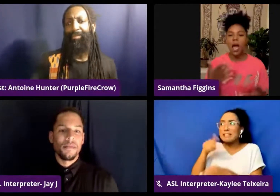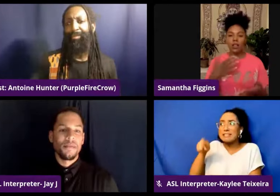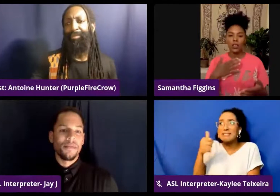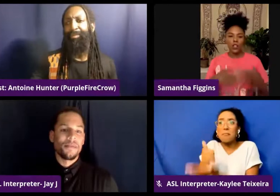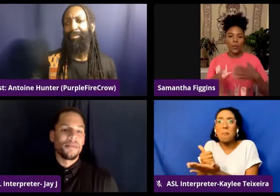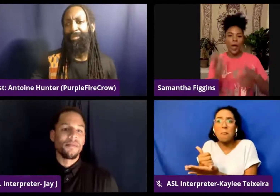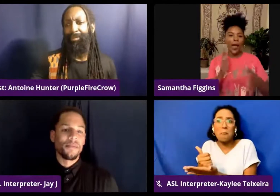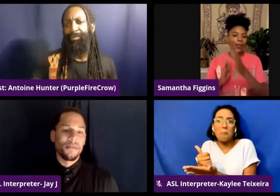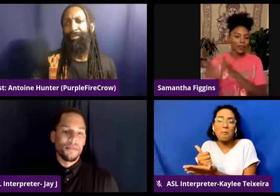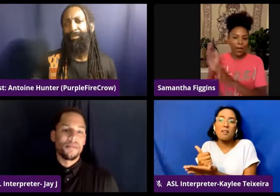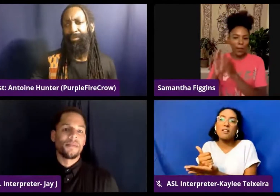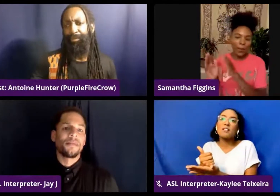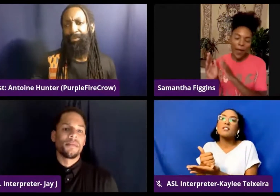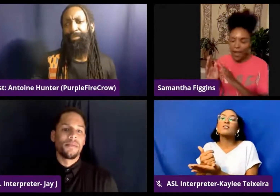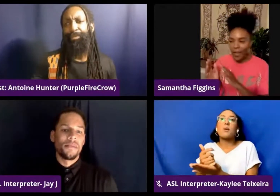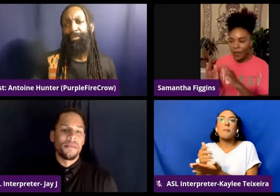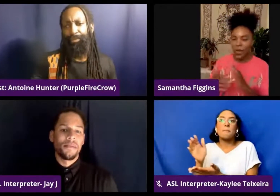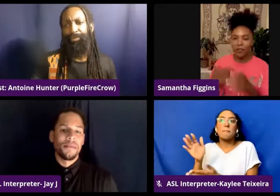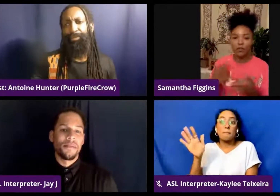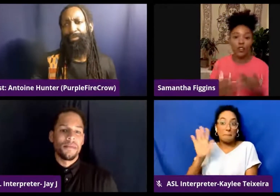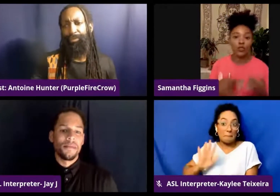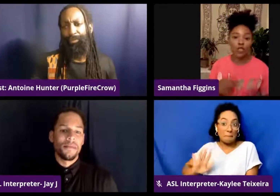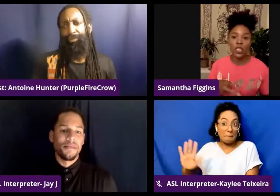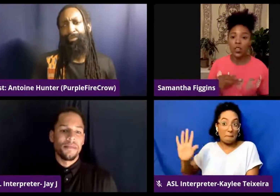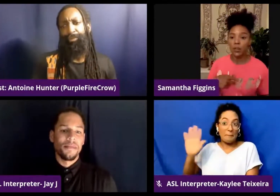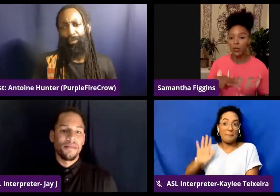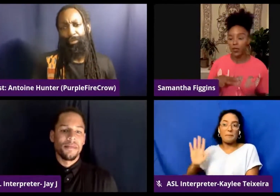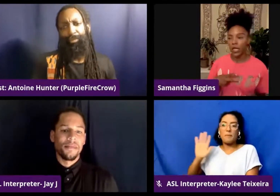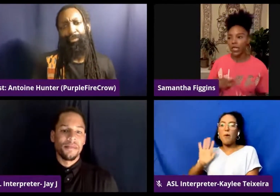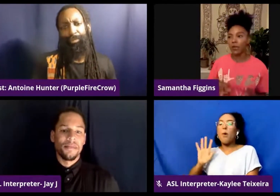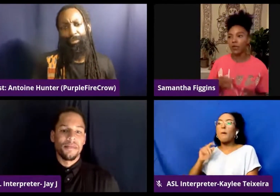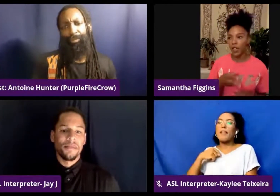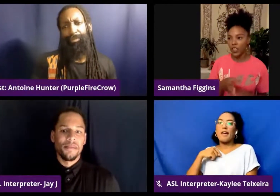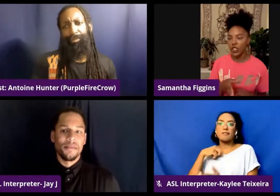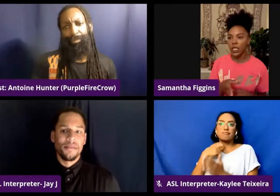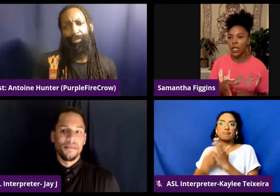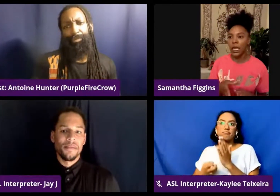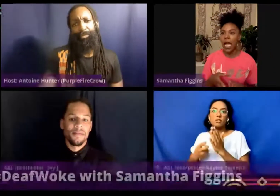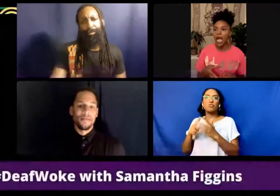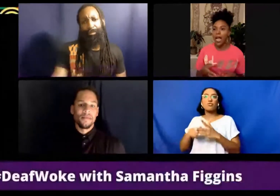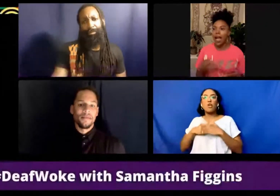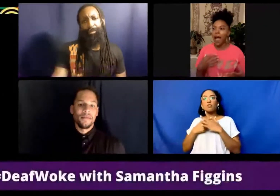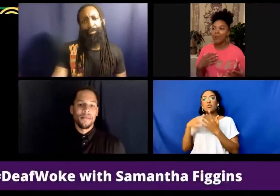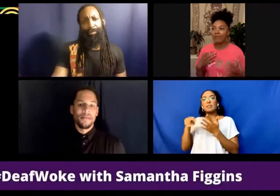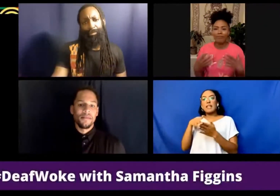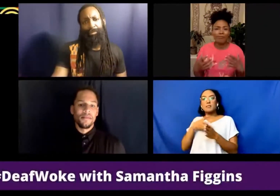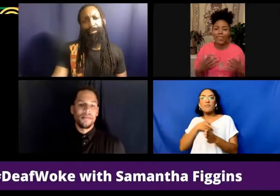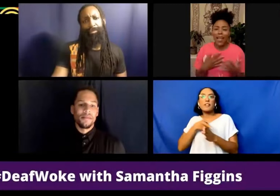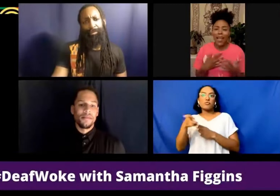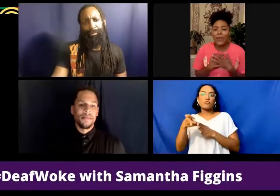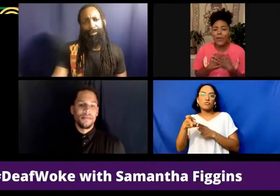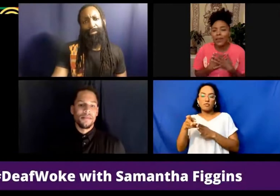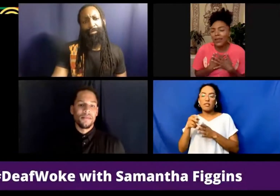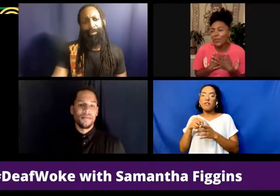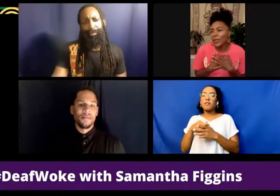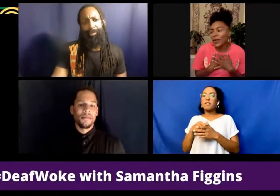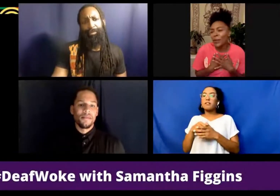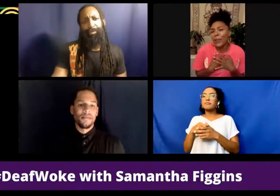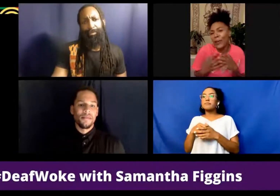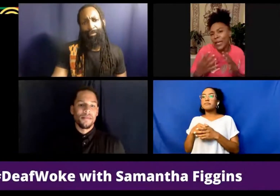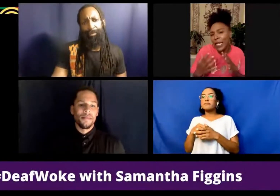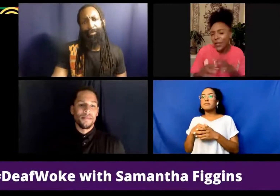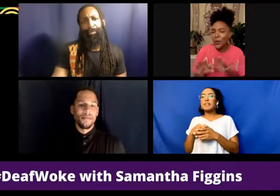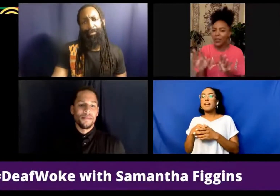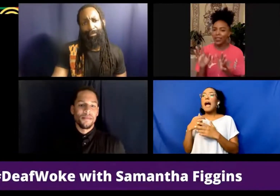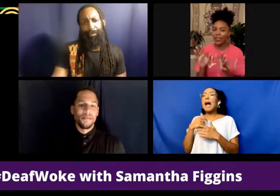mean? So back when I first really started dancing professionally, I don't want to be